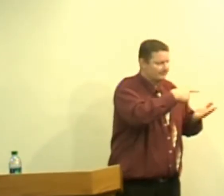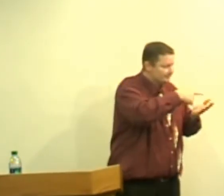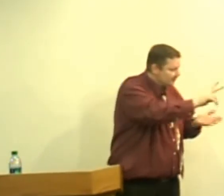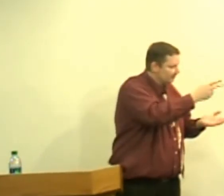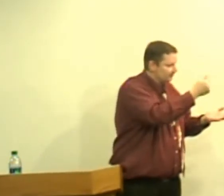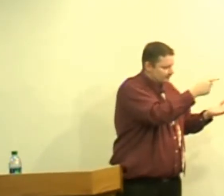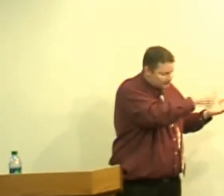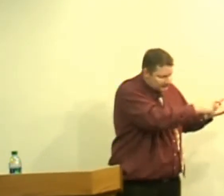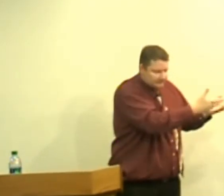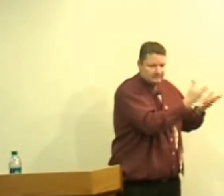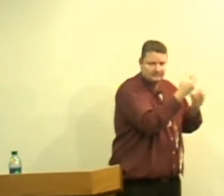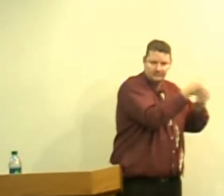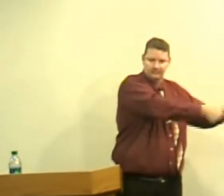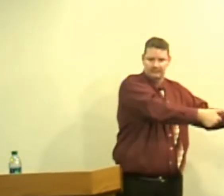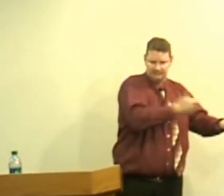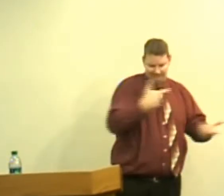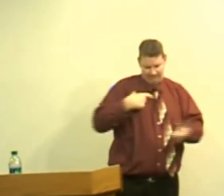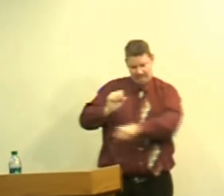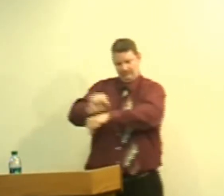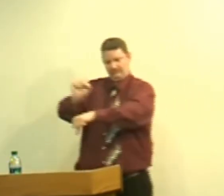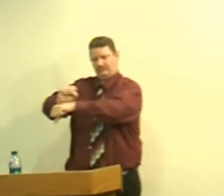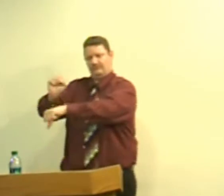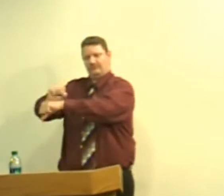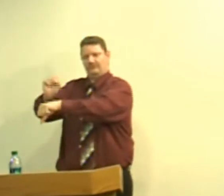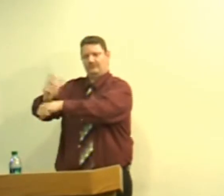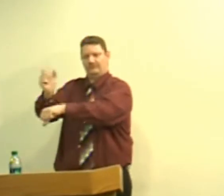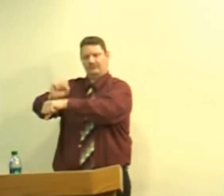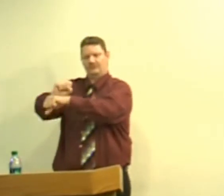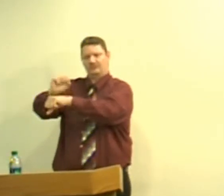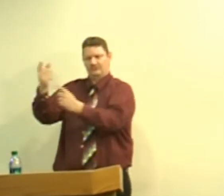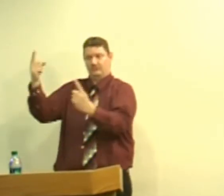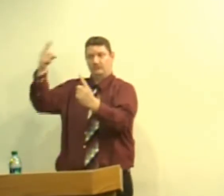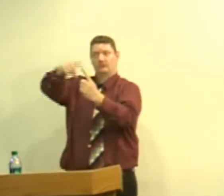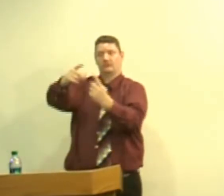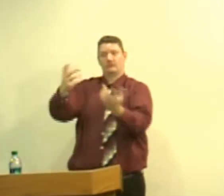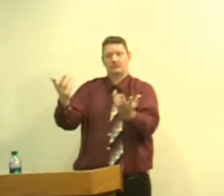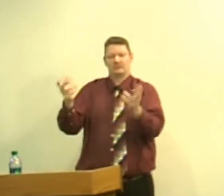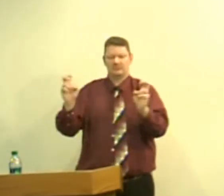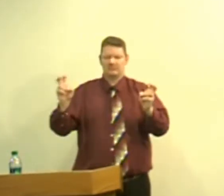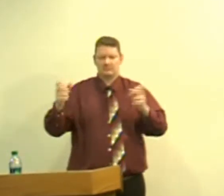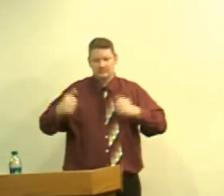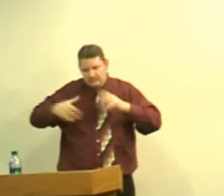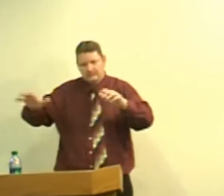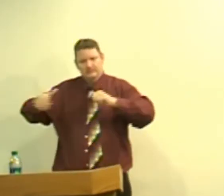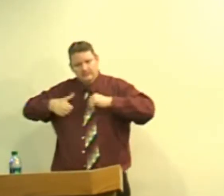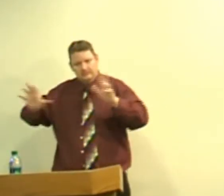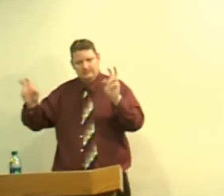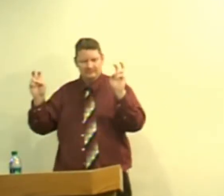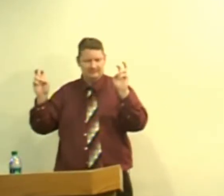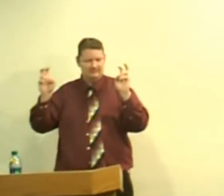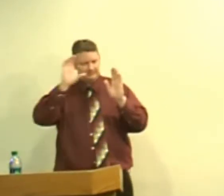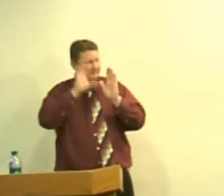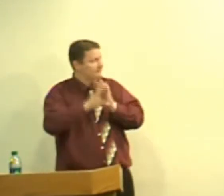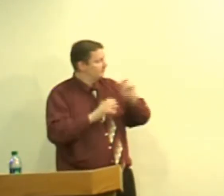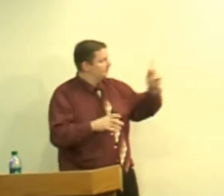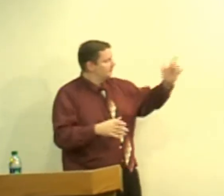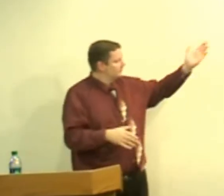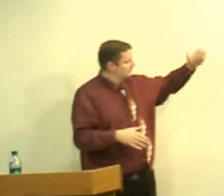You're going to pay the bills, necessary bills, to keep your family unit in good shape. This is why you work. That's the